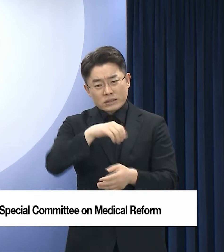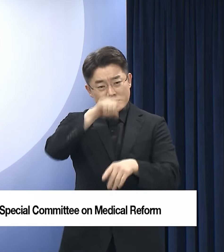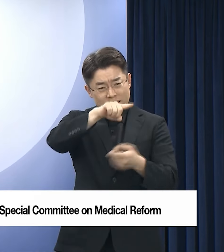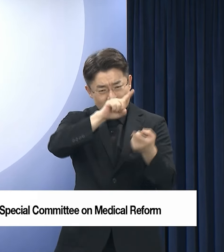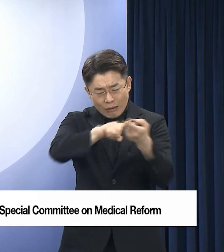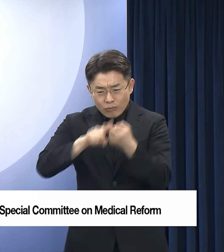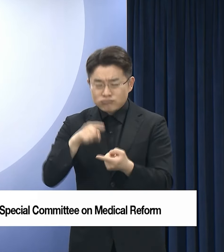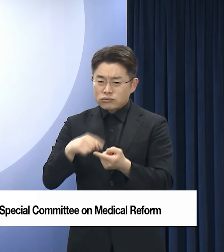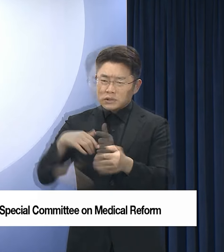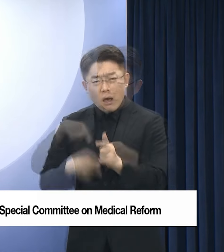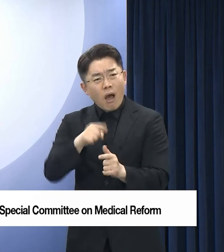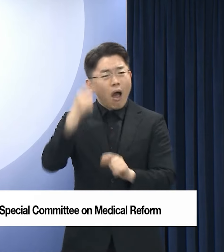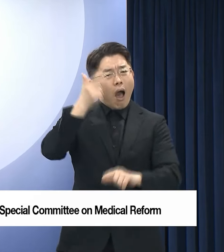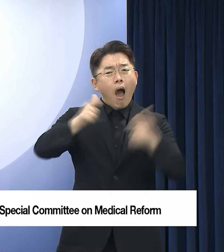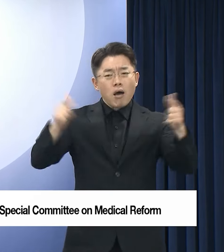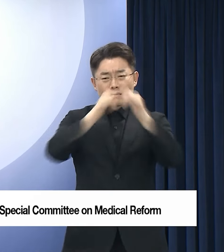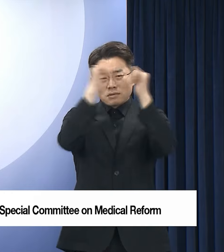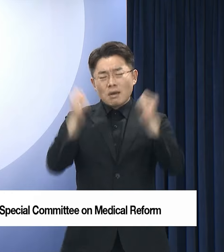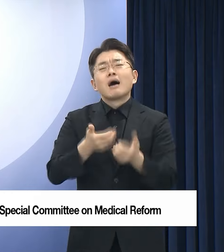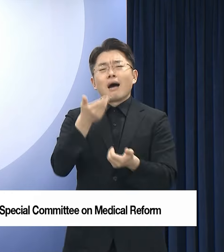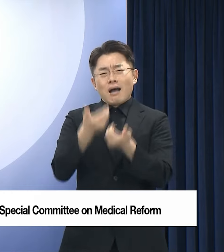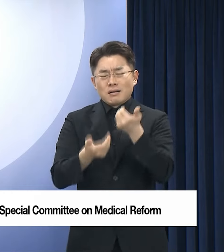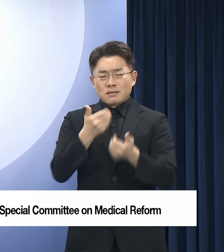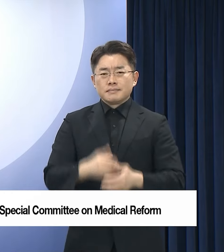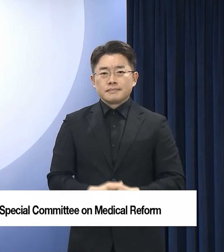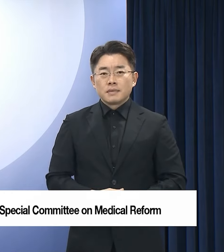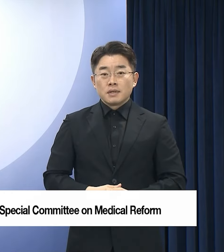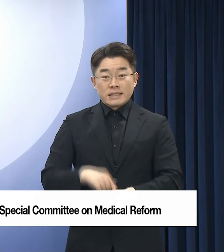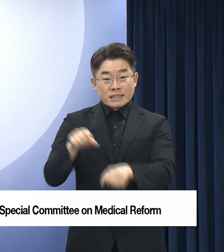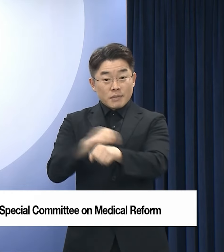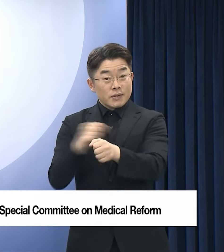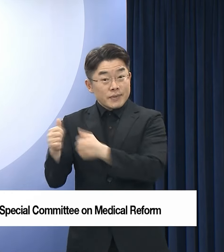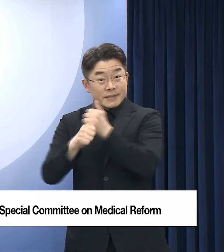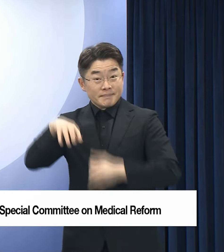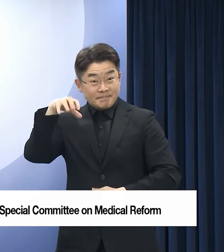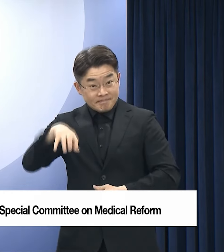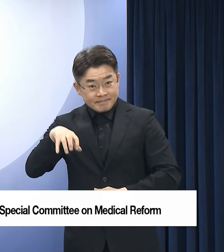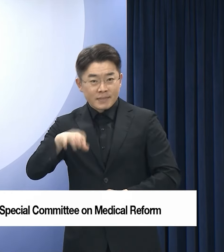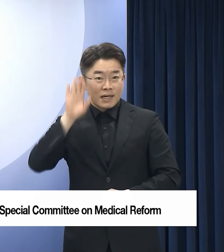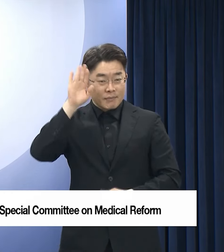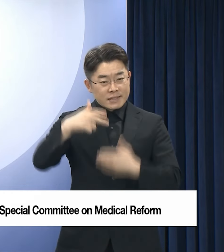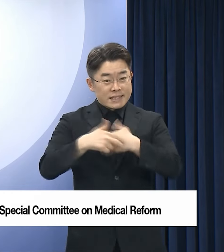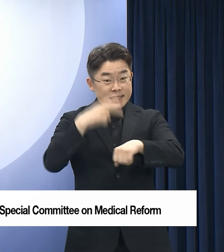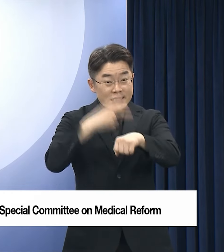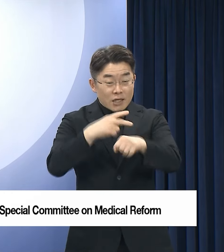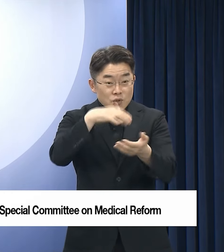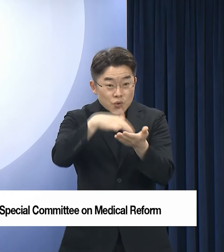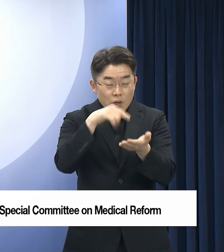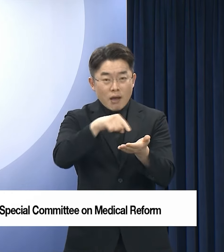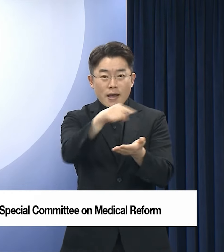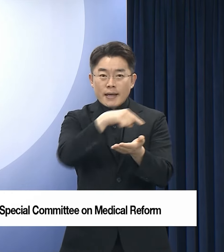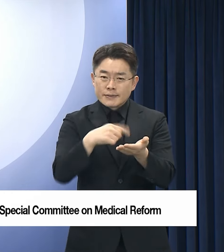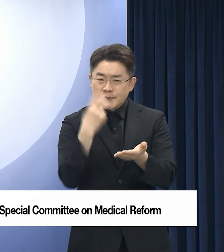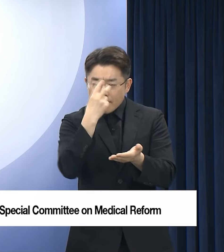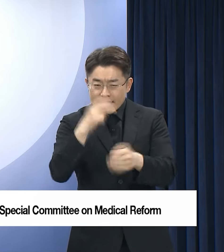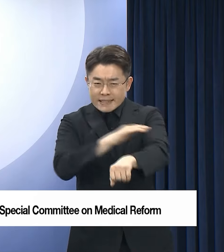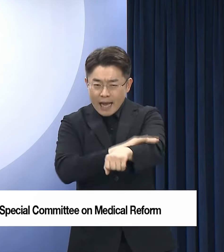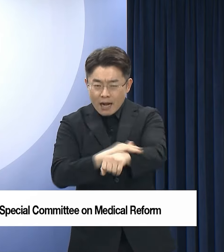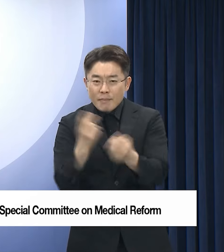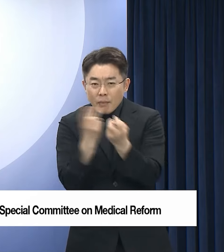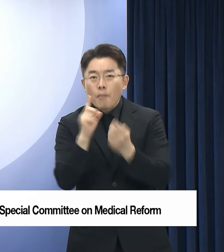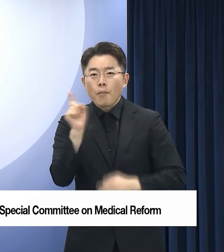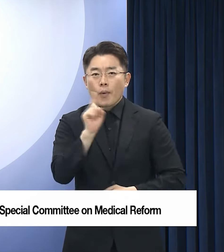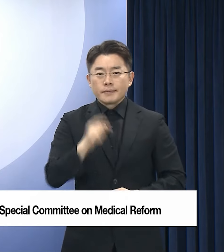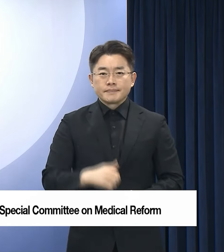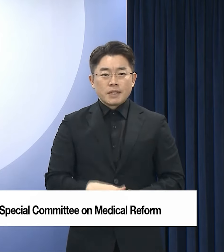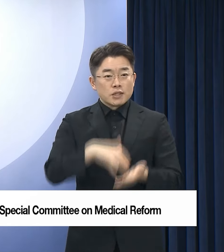resulted in social conflicts. Therefore, the committee has agreed to systematize the decision-making processes to enhance rationality and